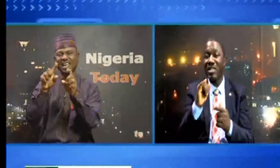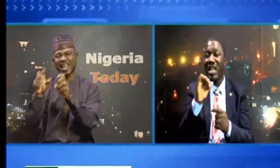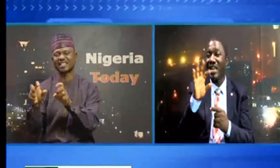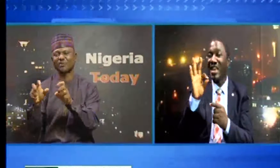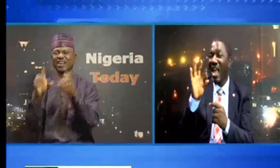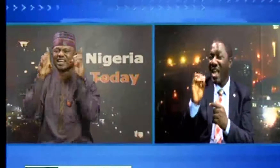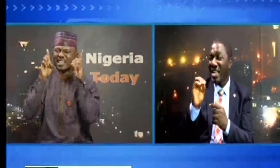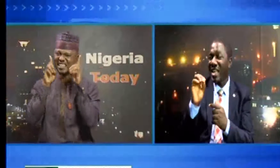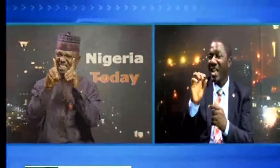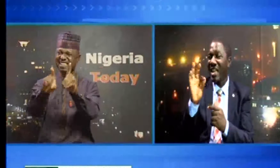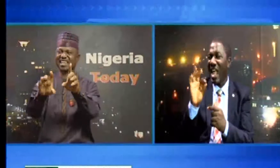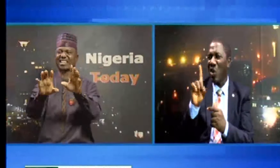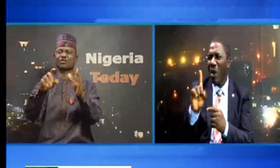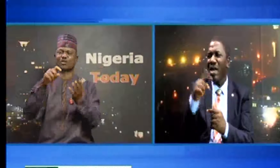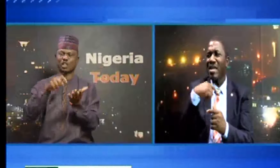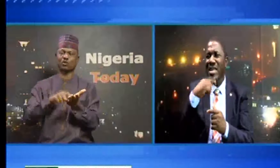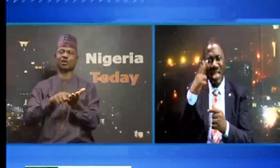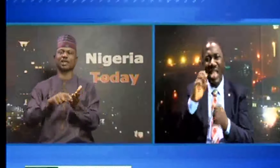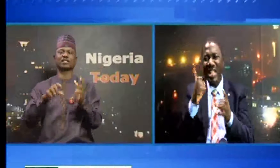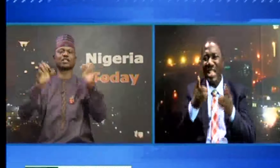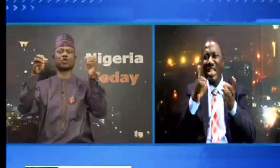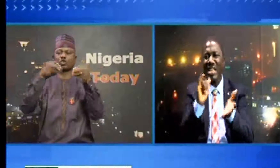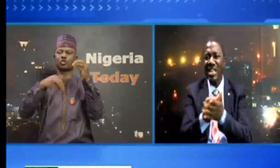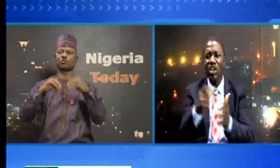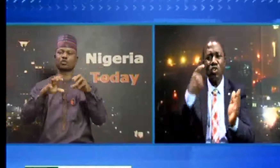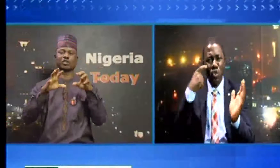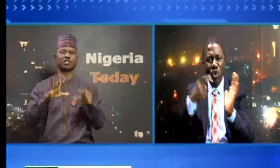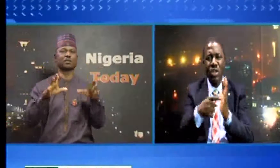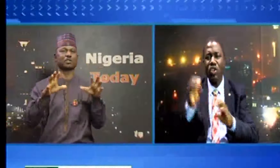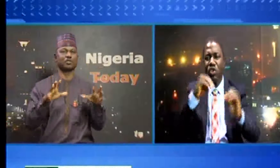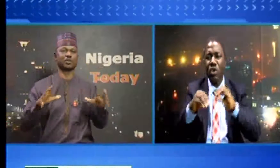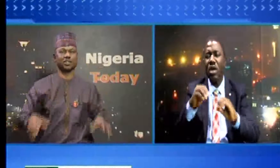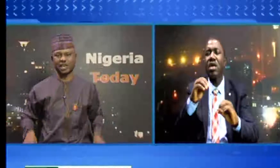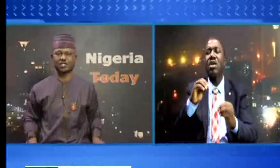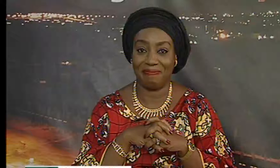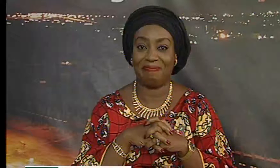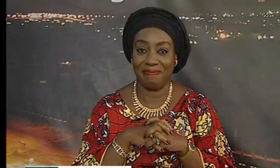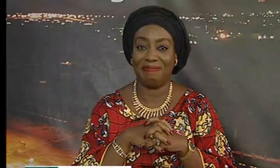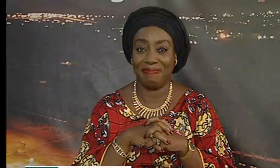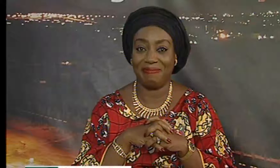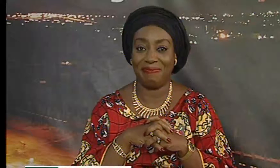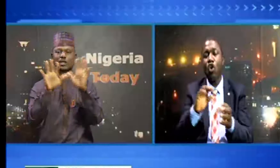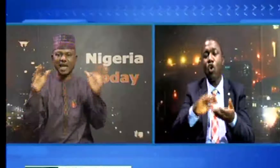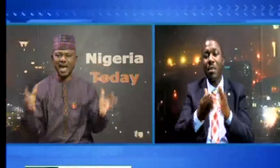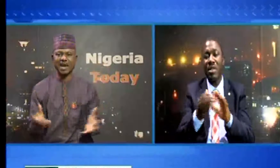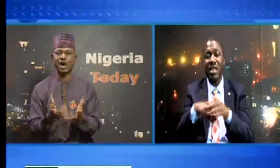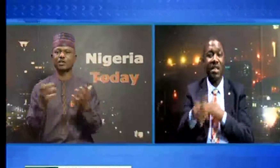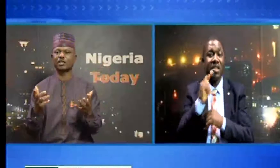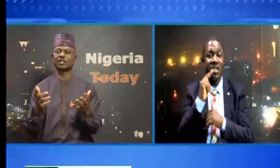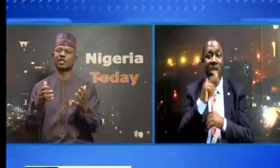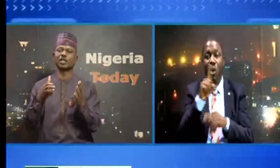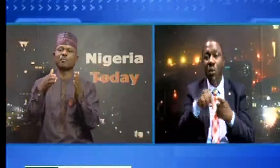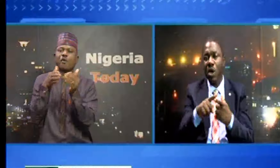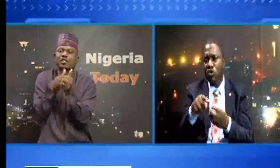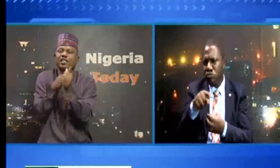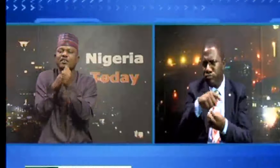90 and 91, he dedicated that to recognizing the contribution of the disability community in Nigeria. So when you tally around